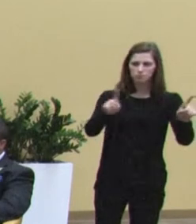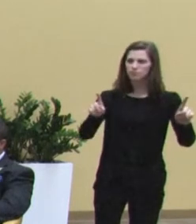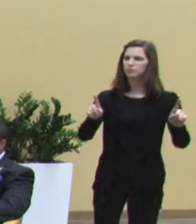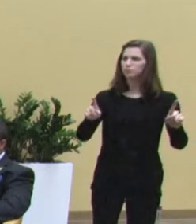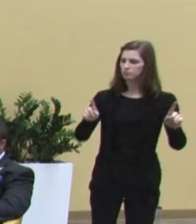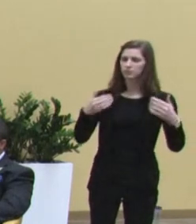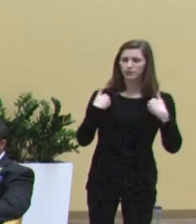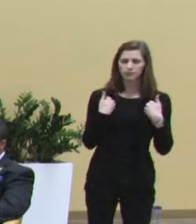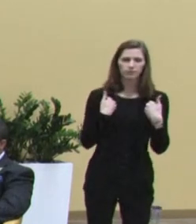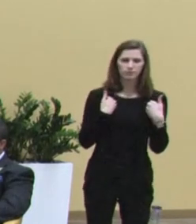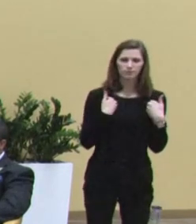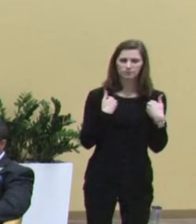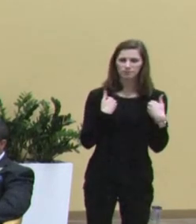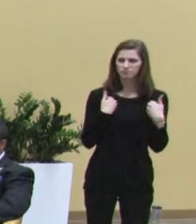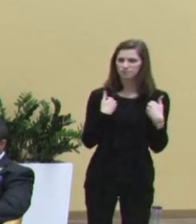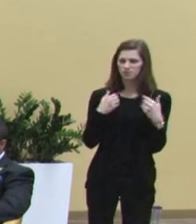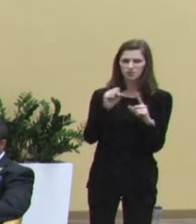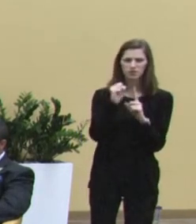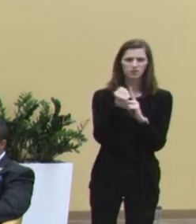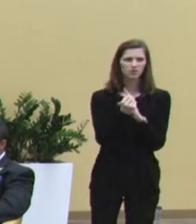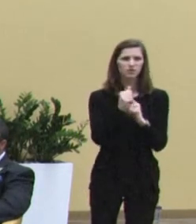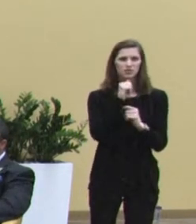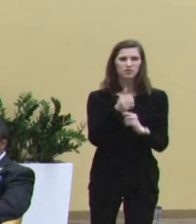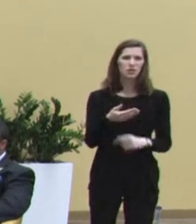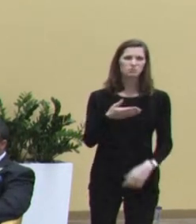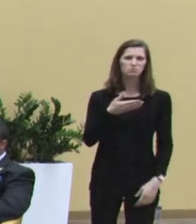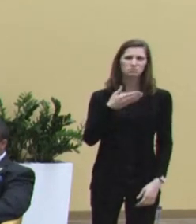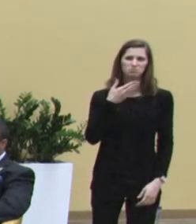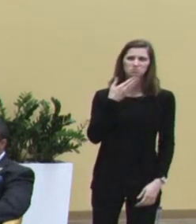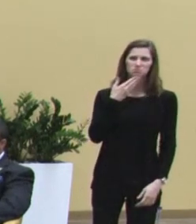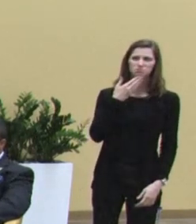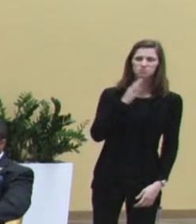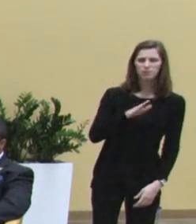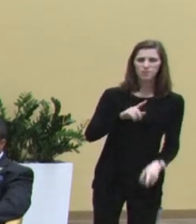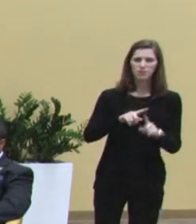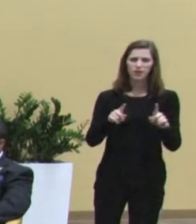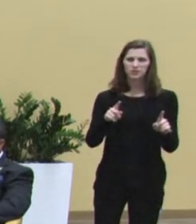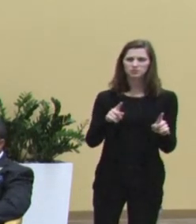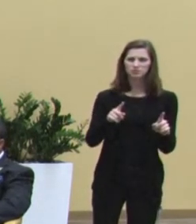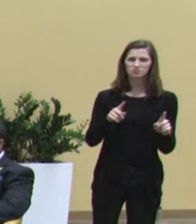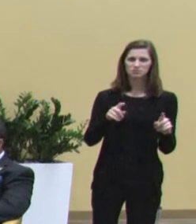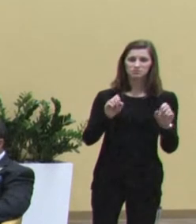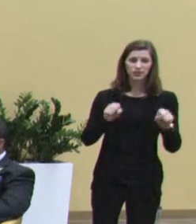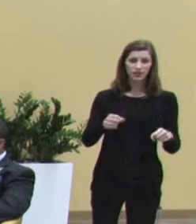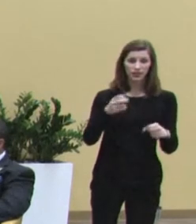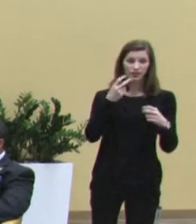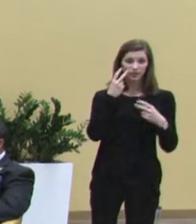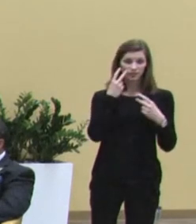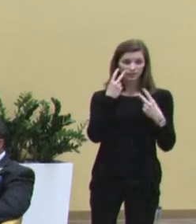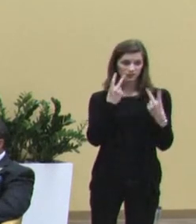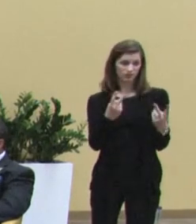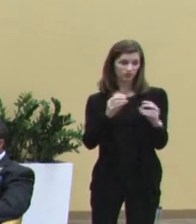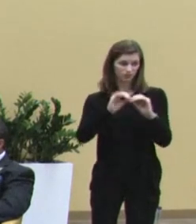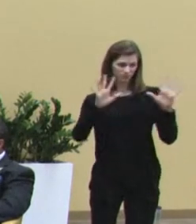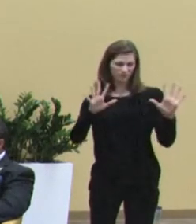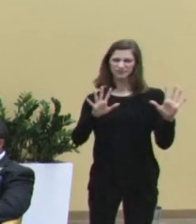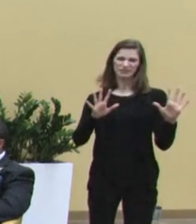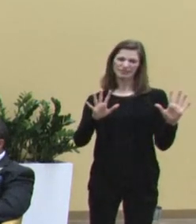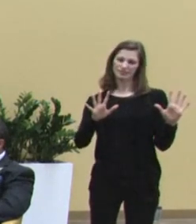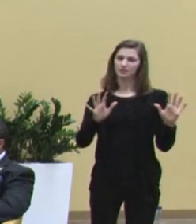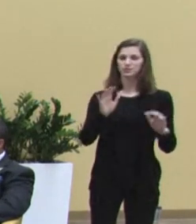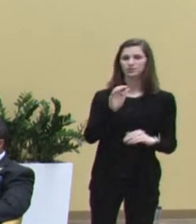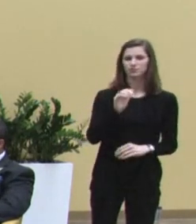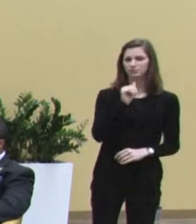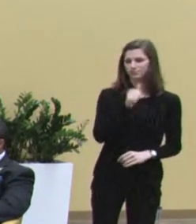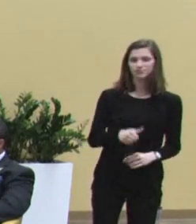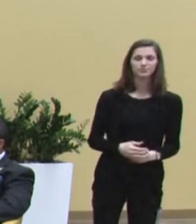situation. It's not as visible to us. So we don't understand the previous struggle, but we were